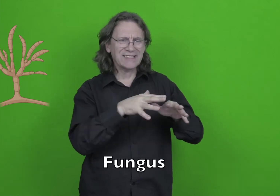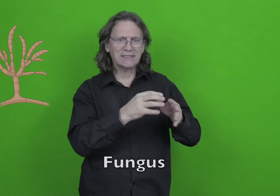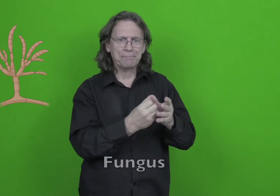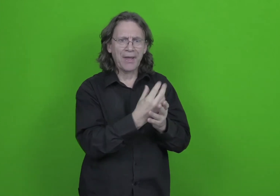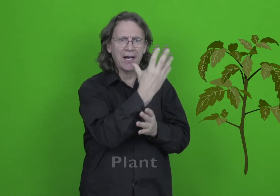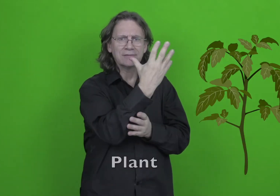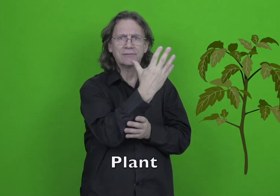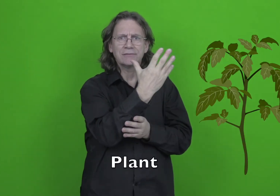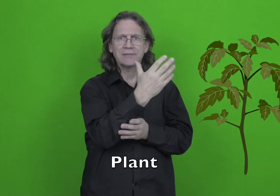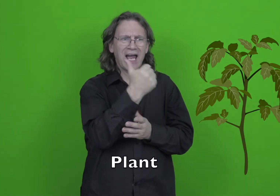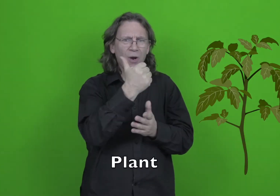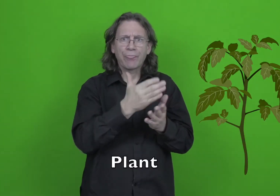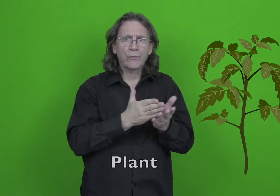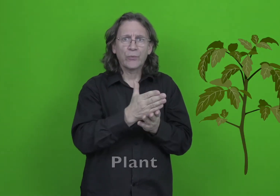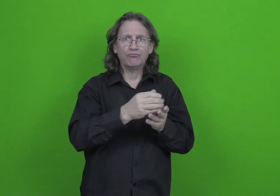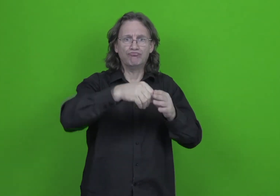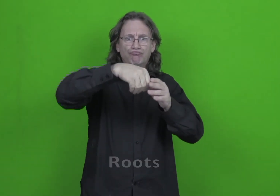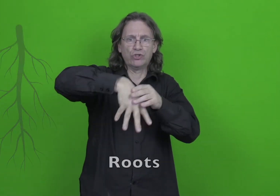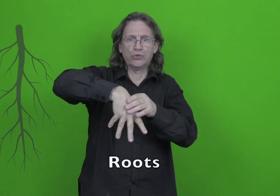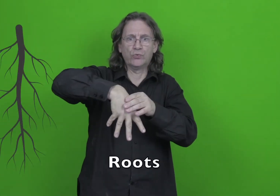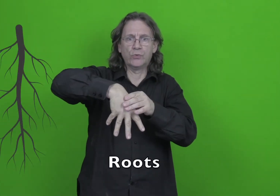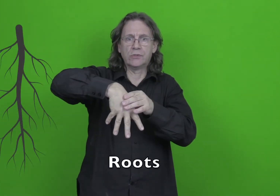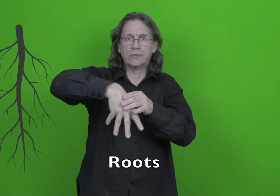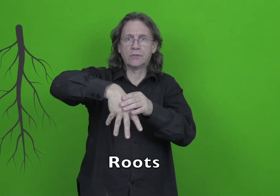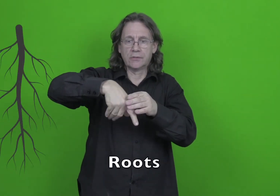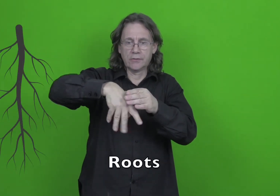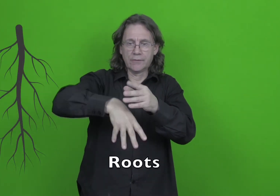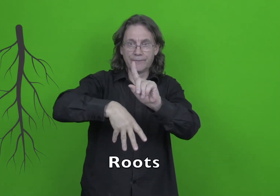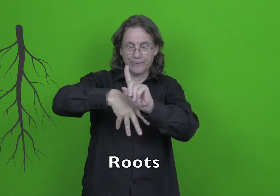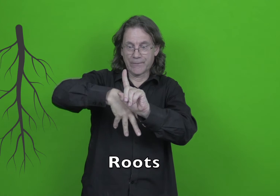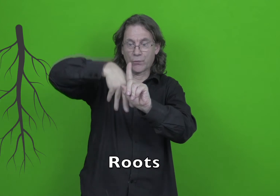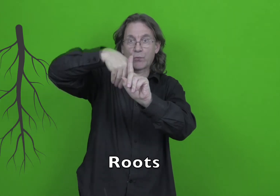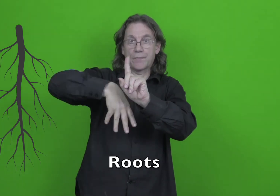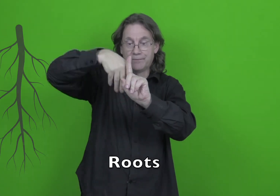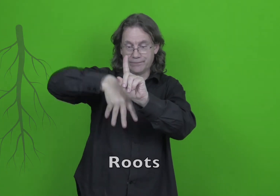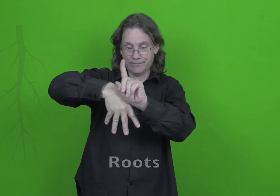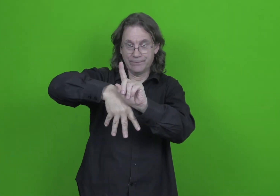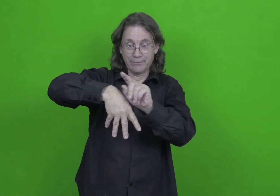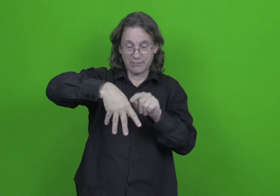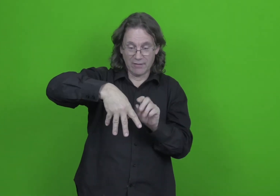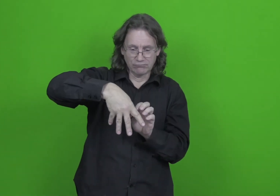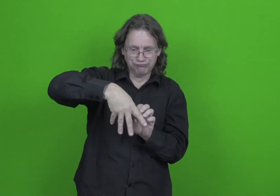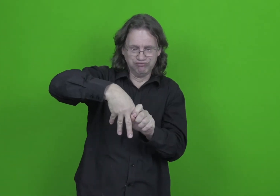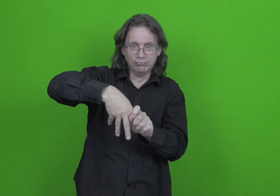Fusarium attacks the banana plant through its root system, where it inhabits the